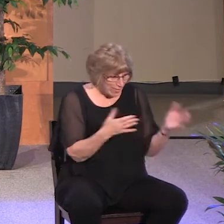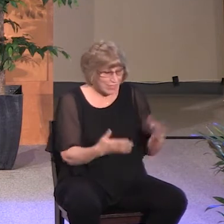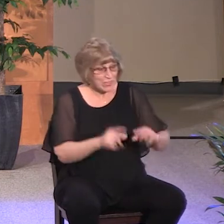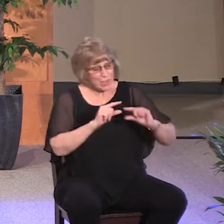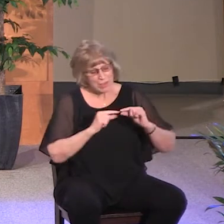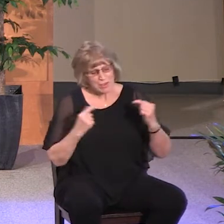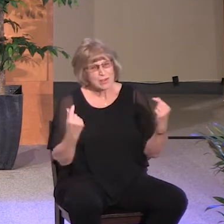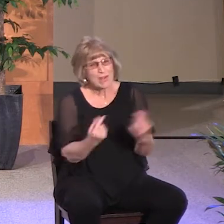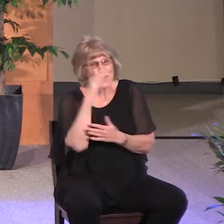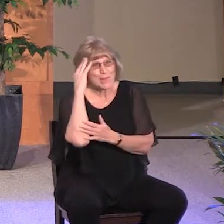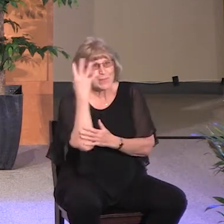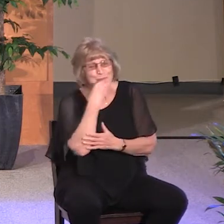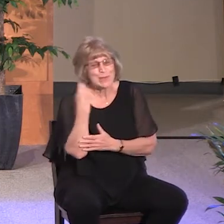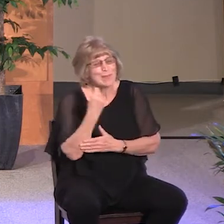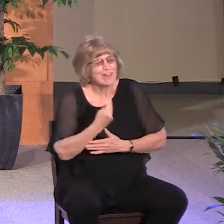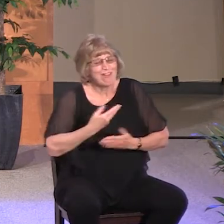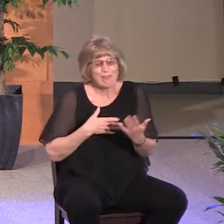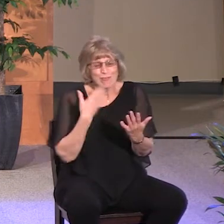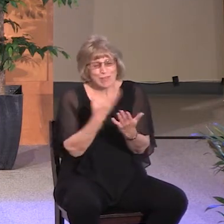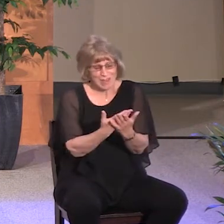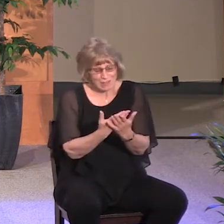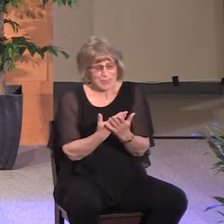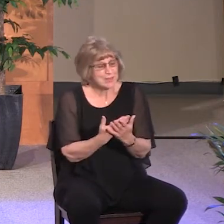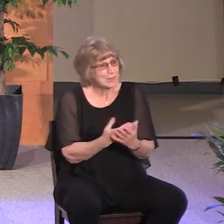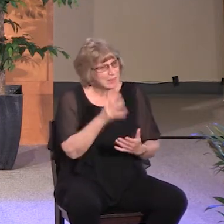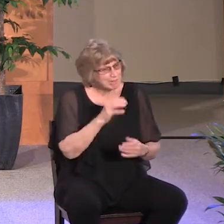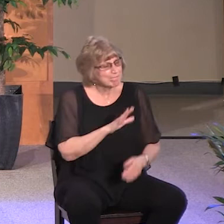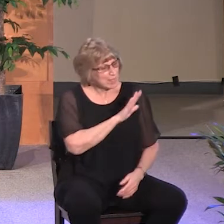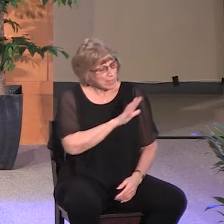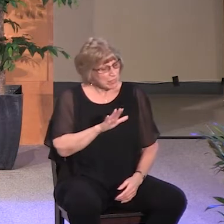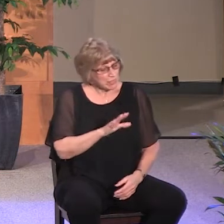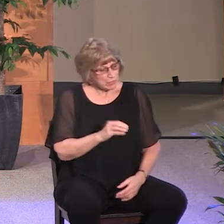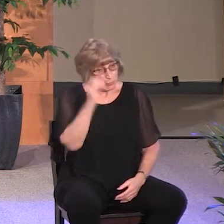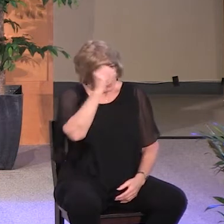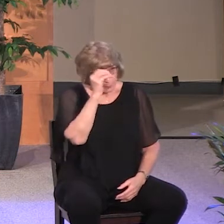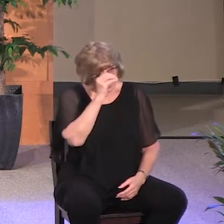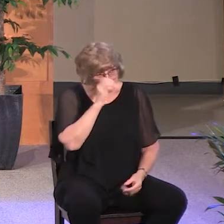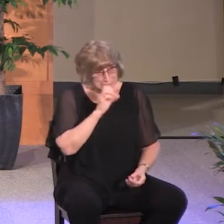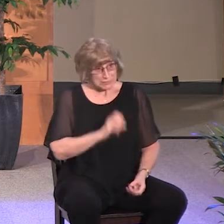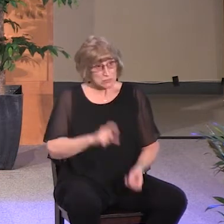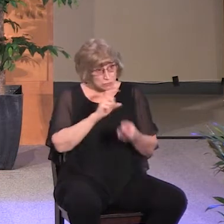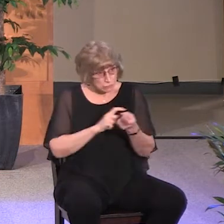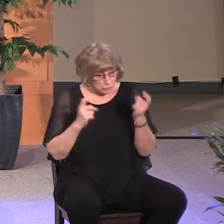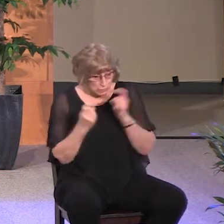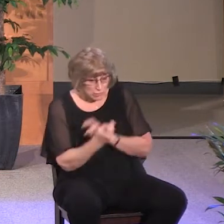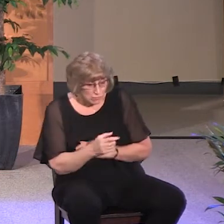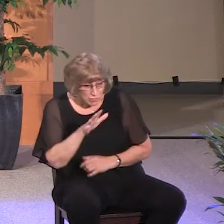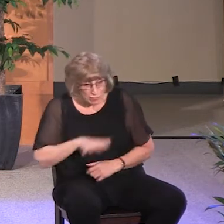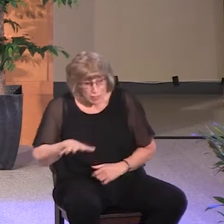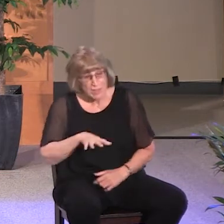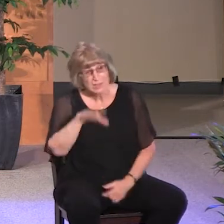right? But then they had a shift in consciousness. By around 700 to